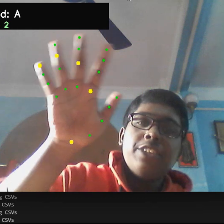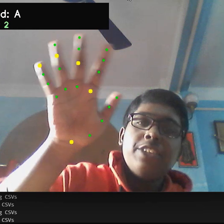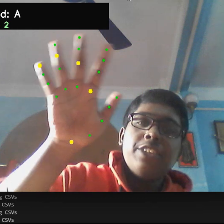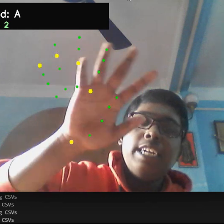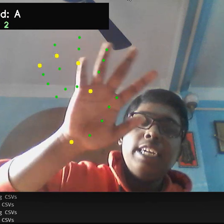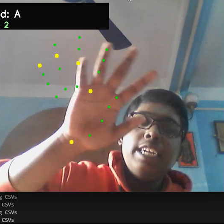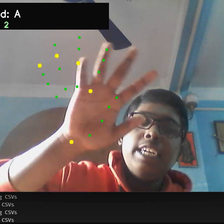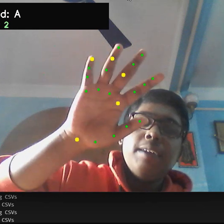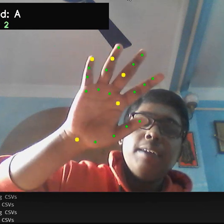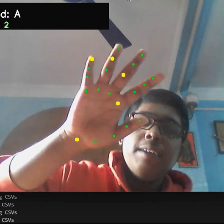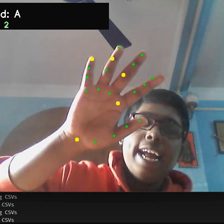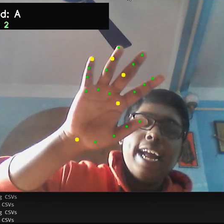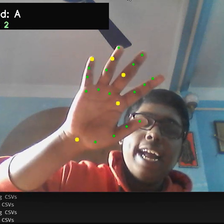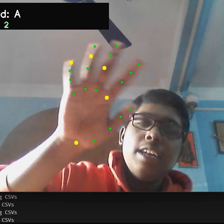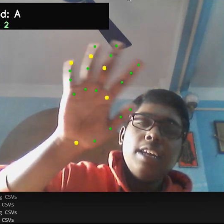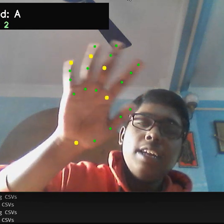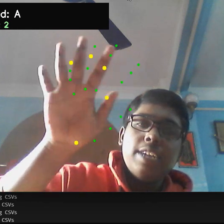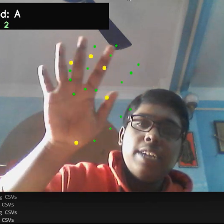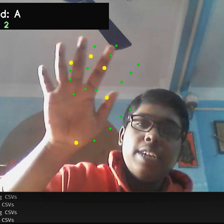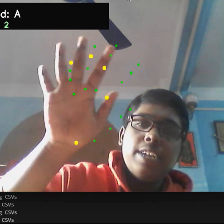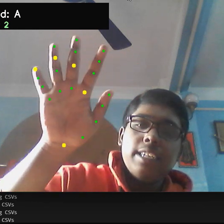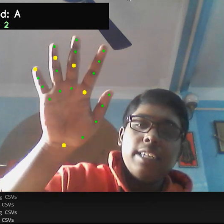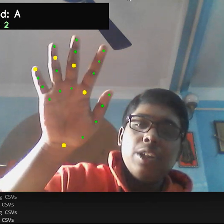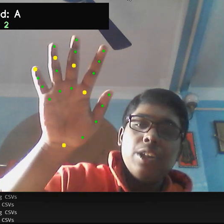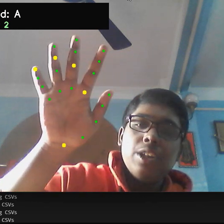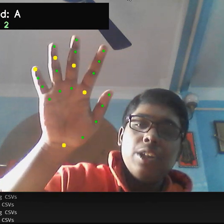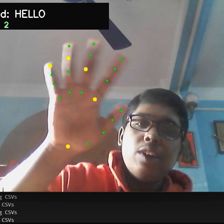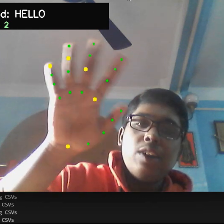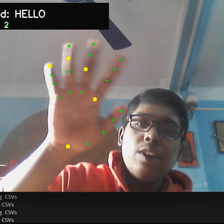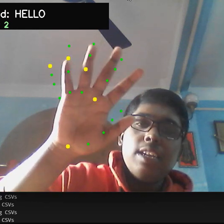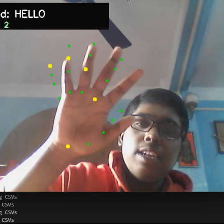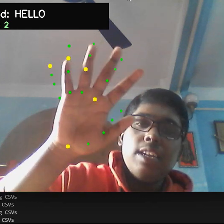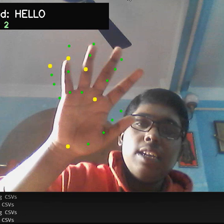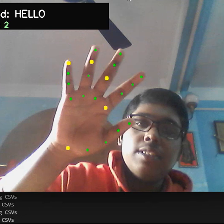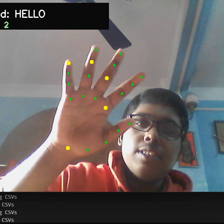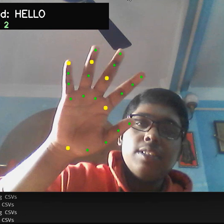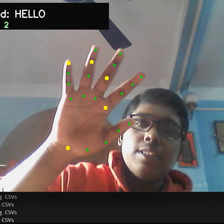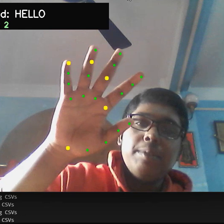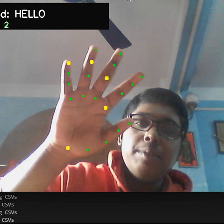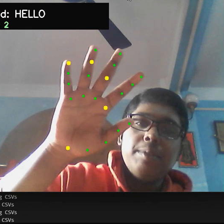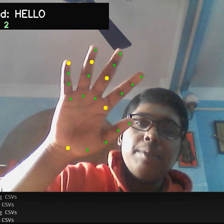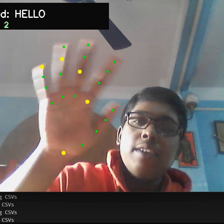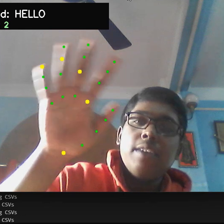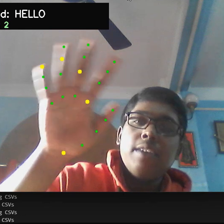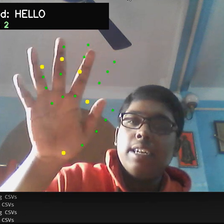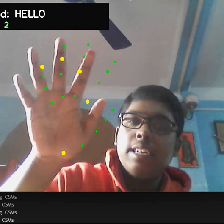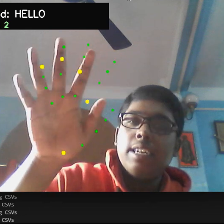later on integrate multi hands so that the overall resources can be more